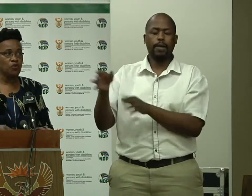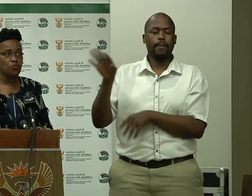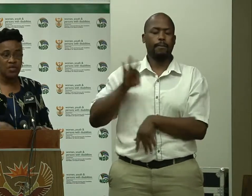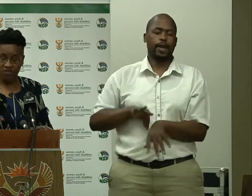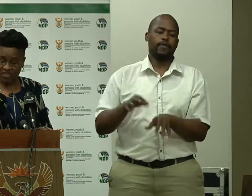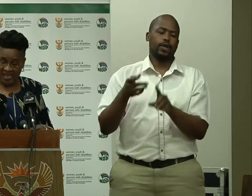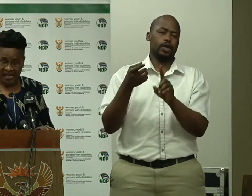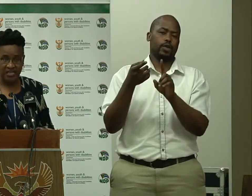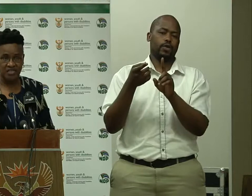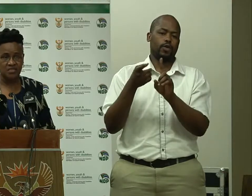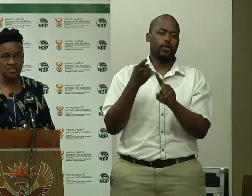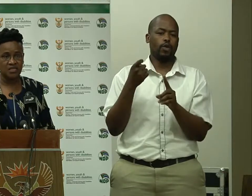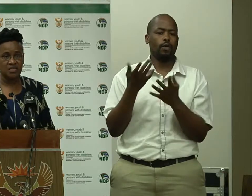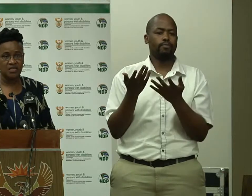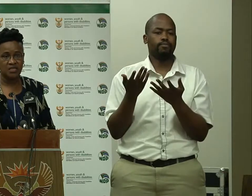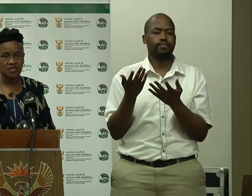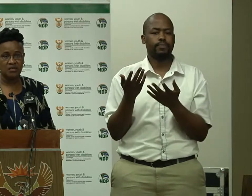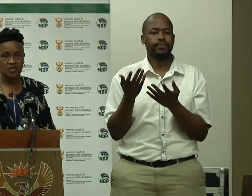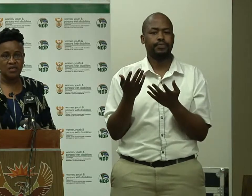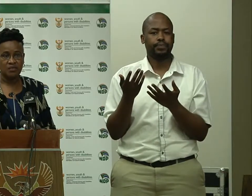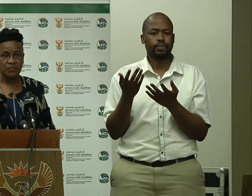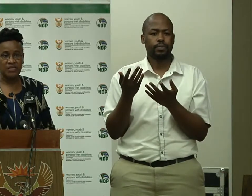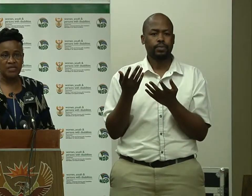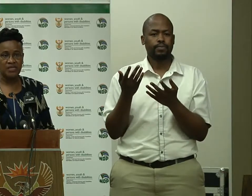benefit from even the current